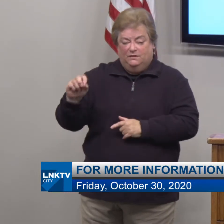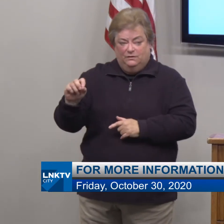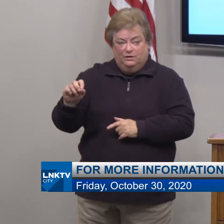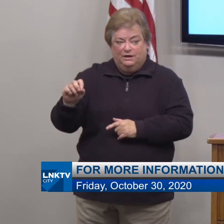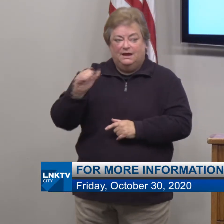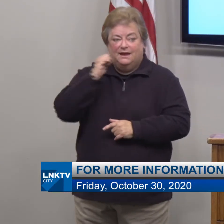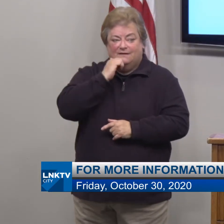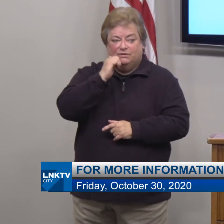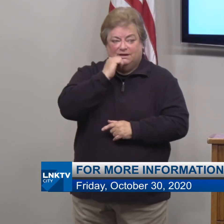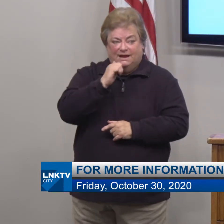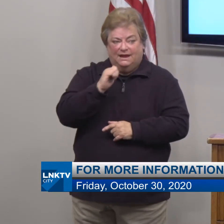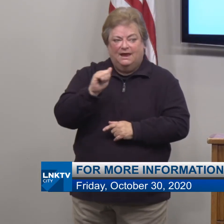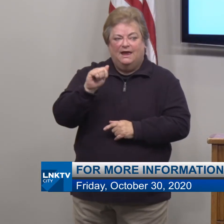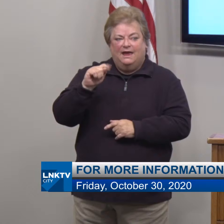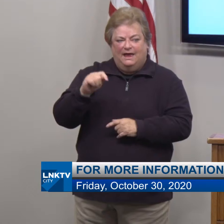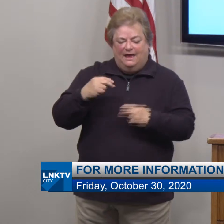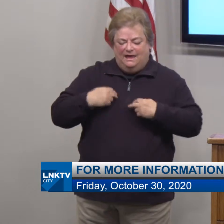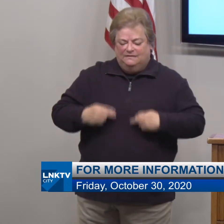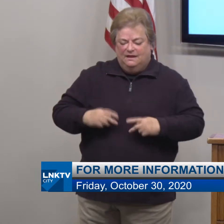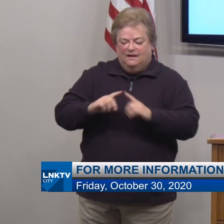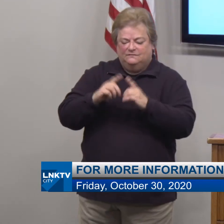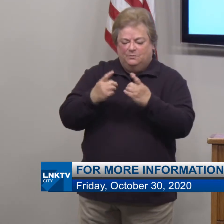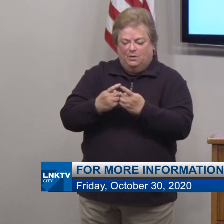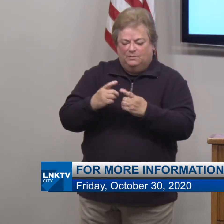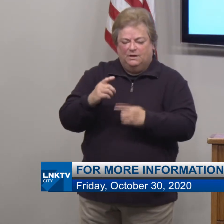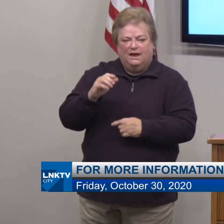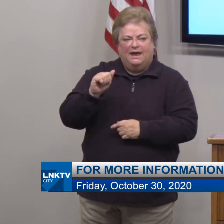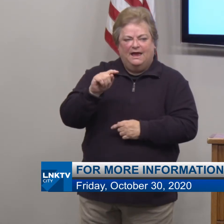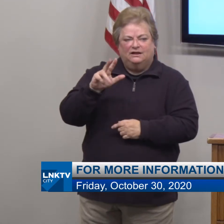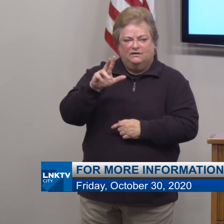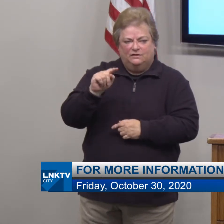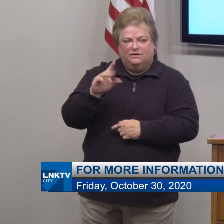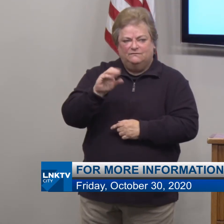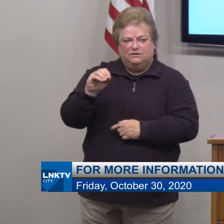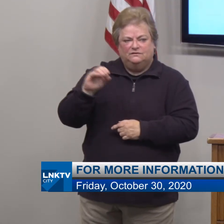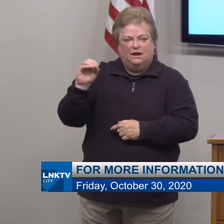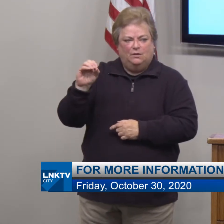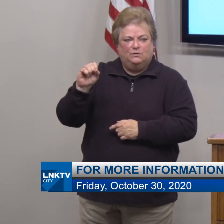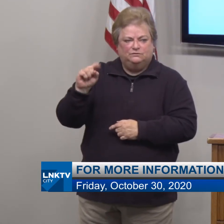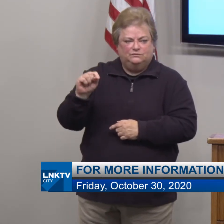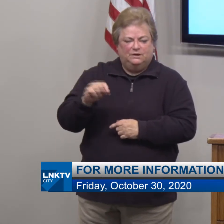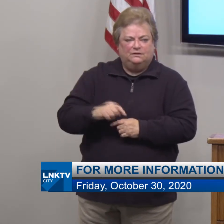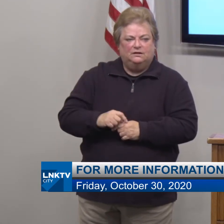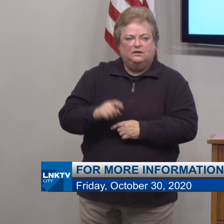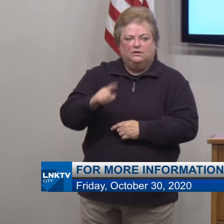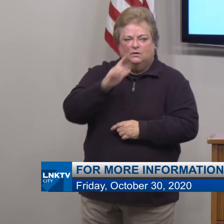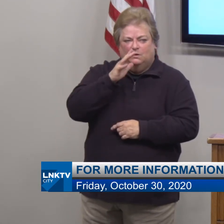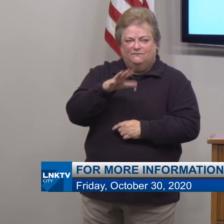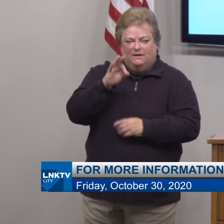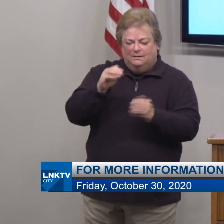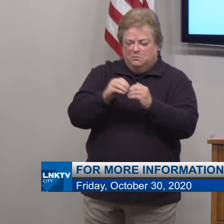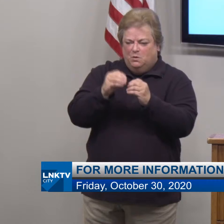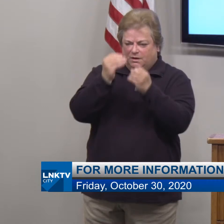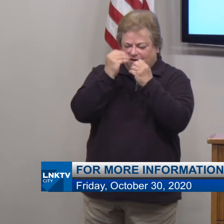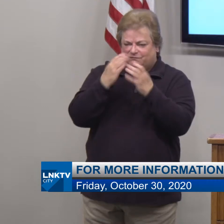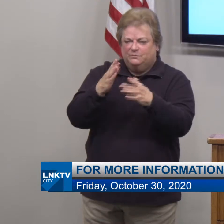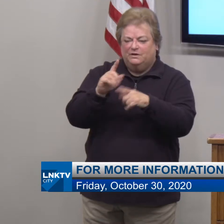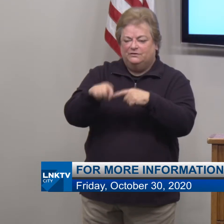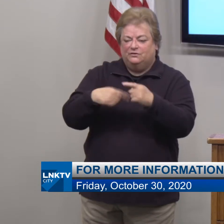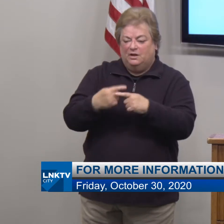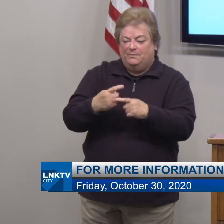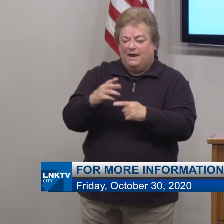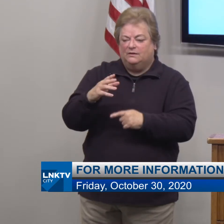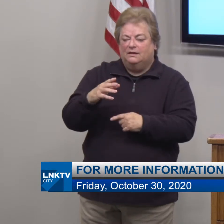p.m. weekdays at the Health Department Clinic at 31st and O Streets. You'll find more information about upcoming